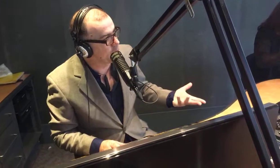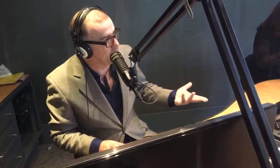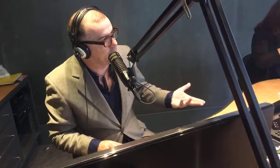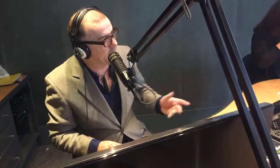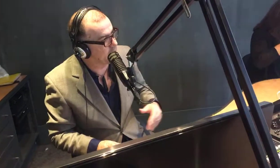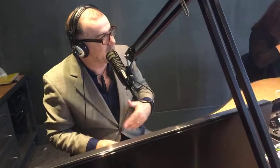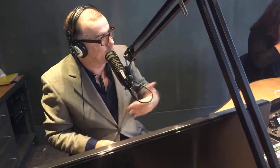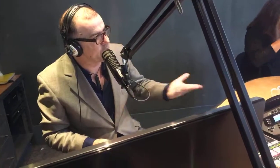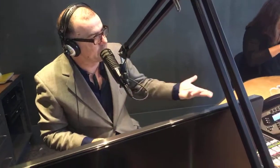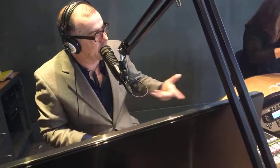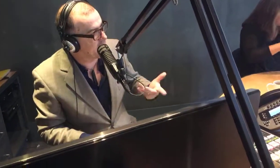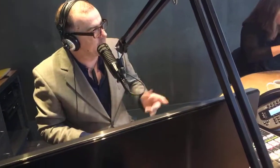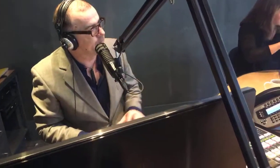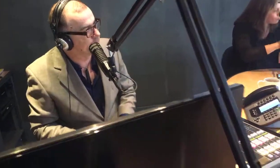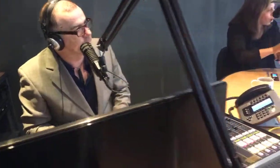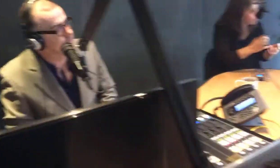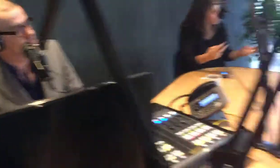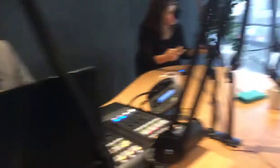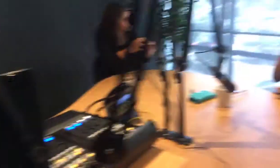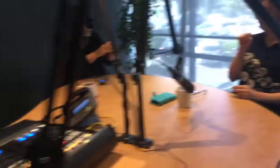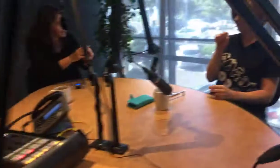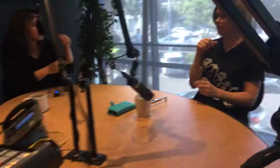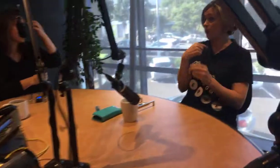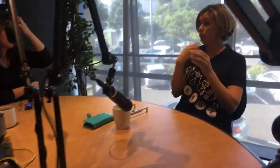helping people communicate, bridging the gap?